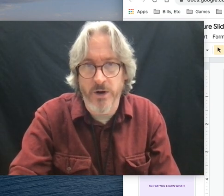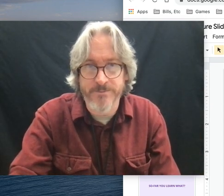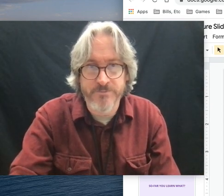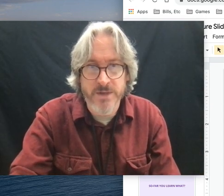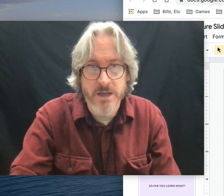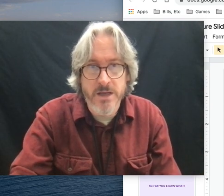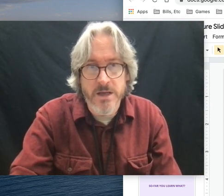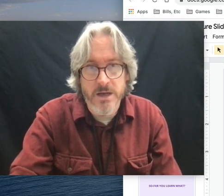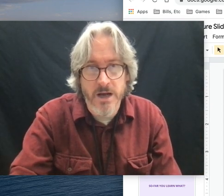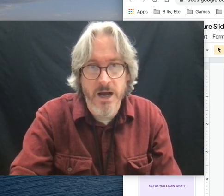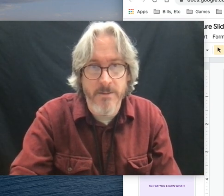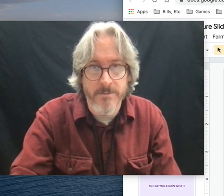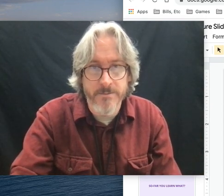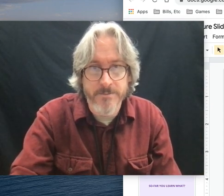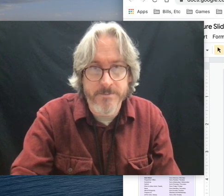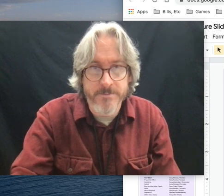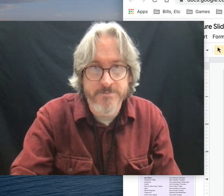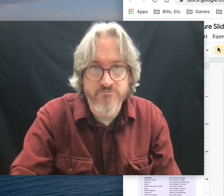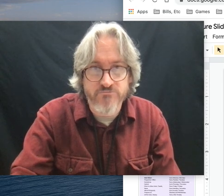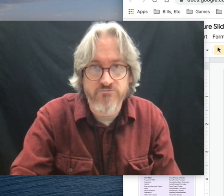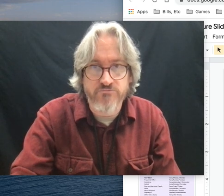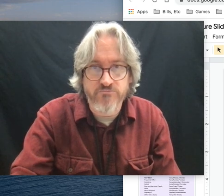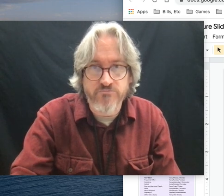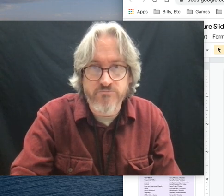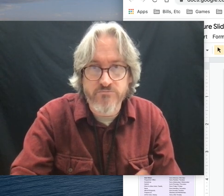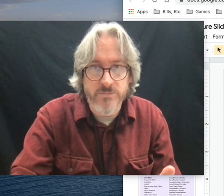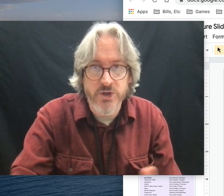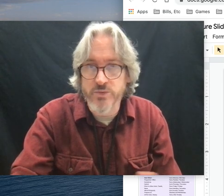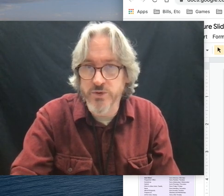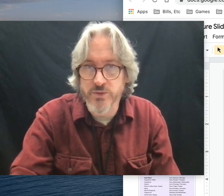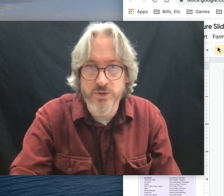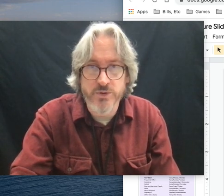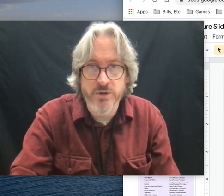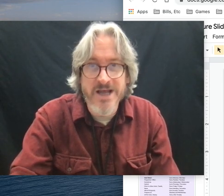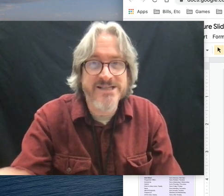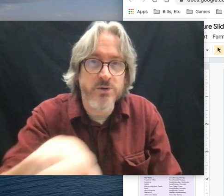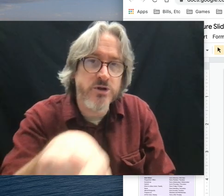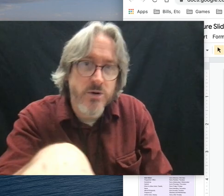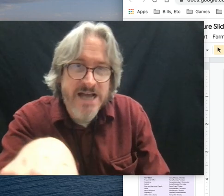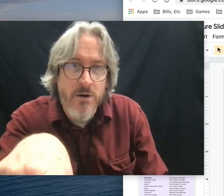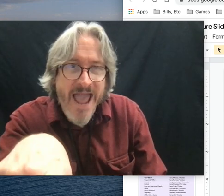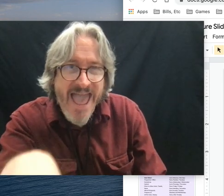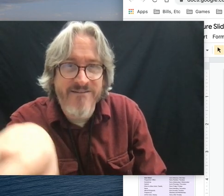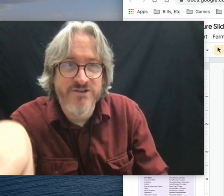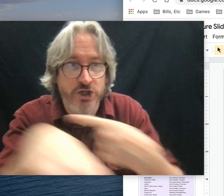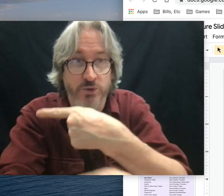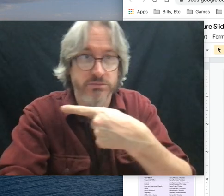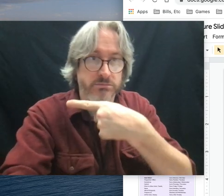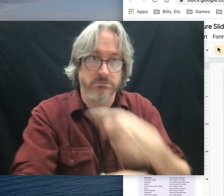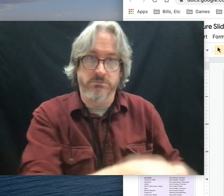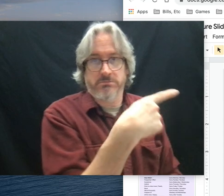and every one. So notice how